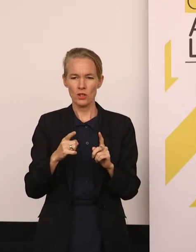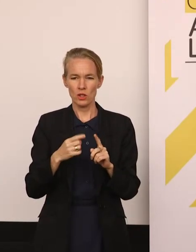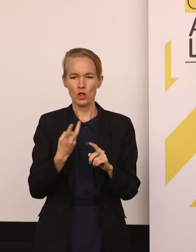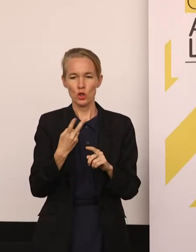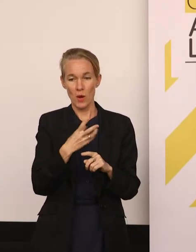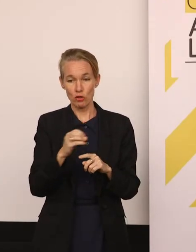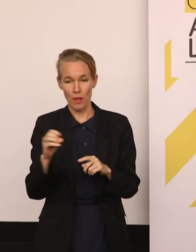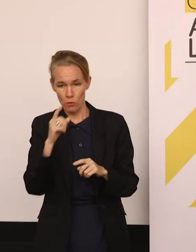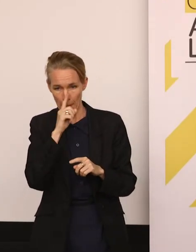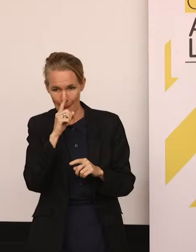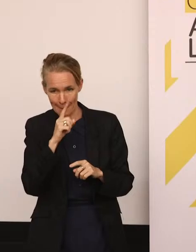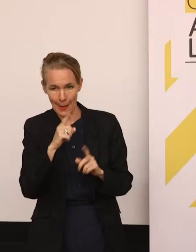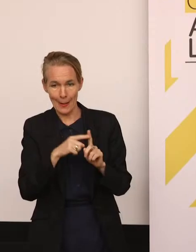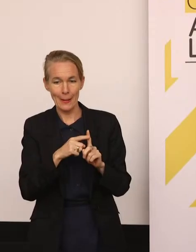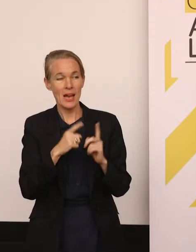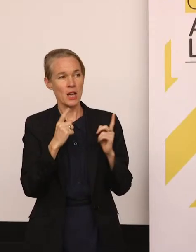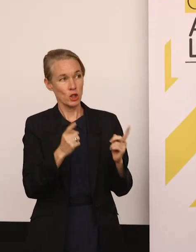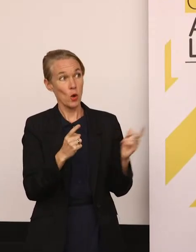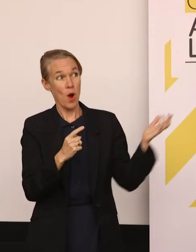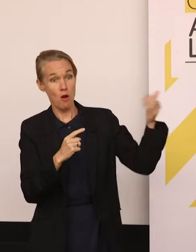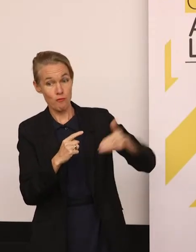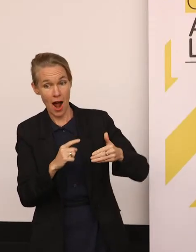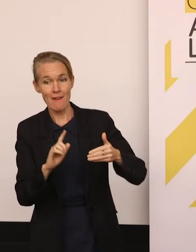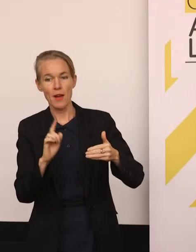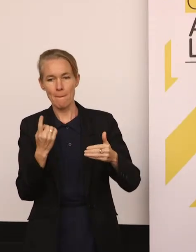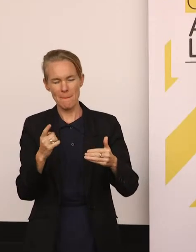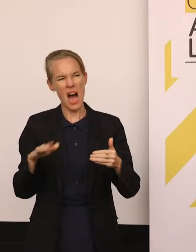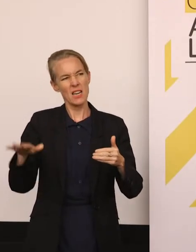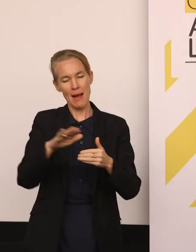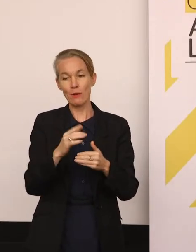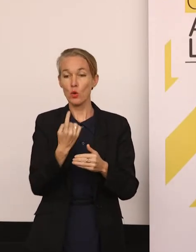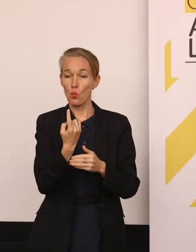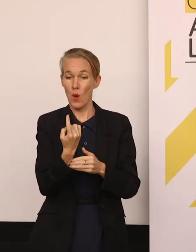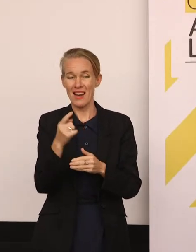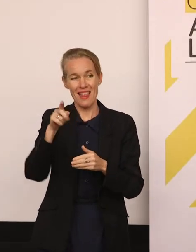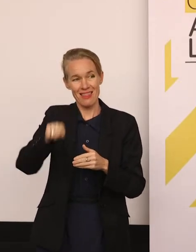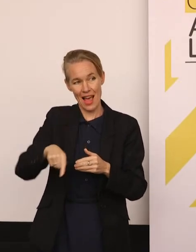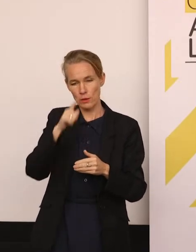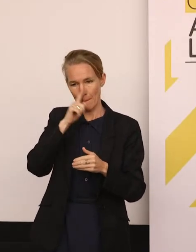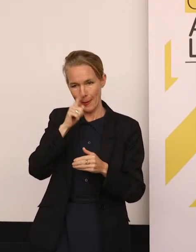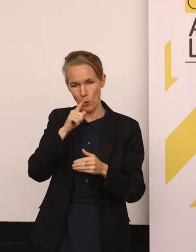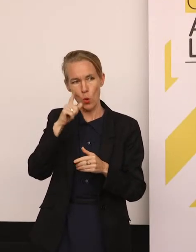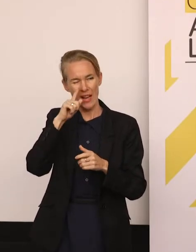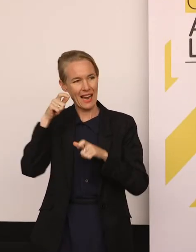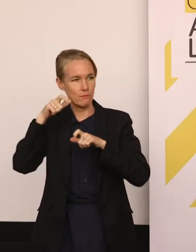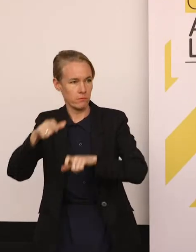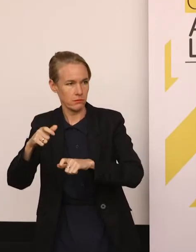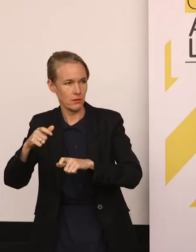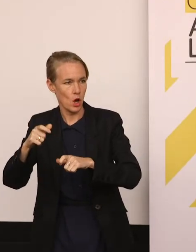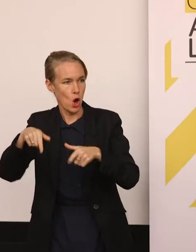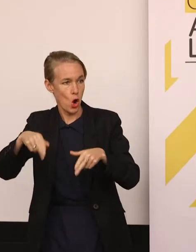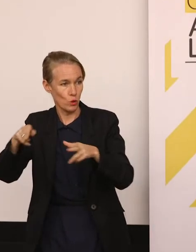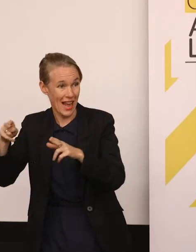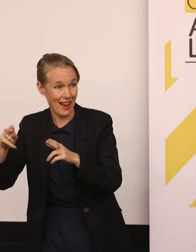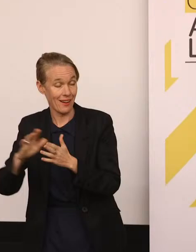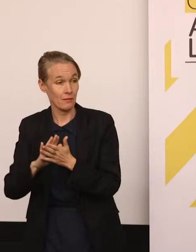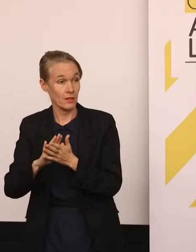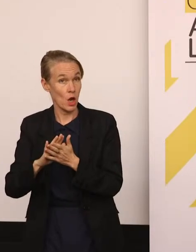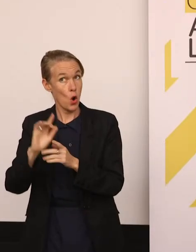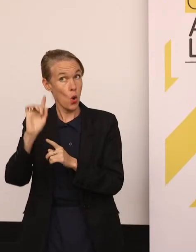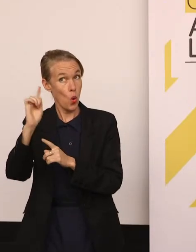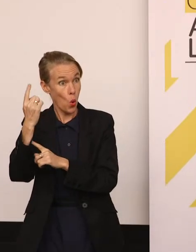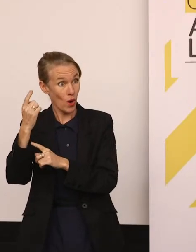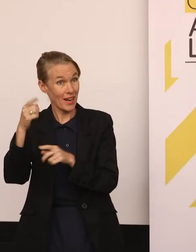week we are standing up facilities in Wellington and Christchurch, so there will be some flights that will come directly to Wellington and